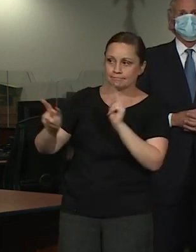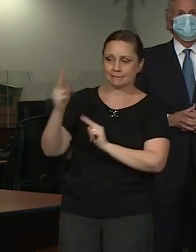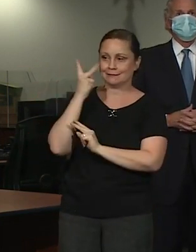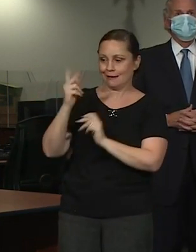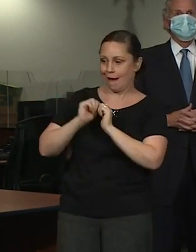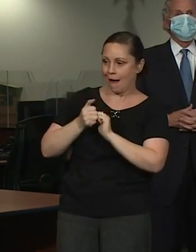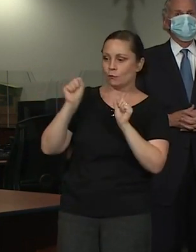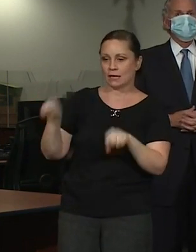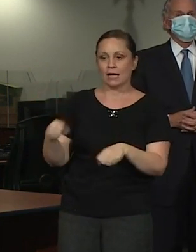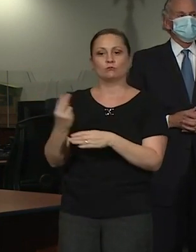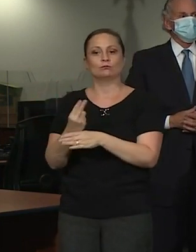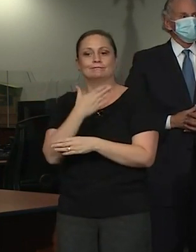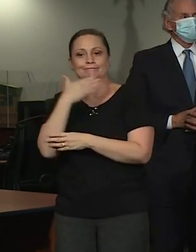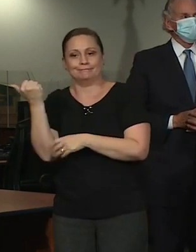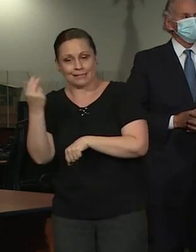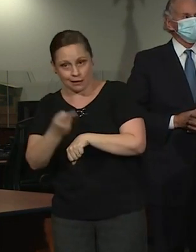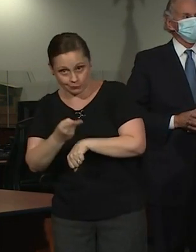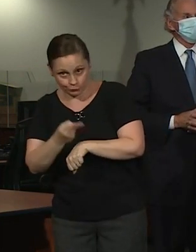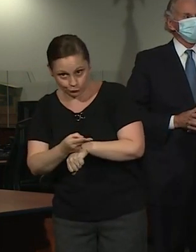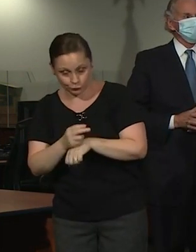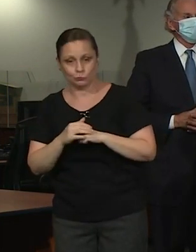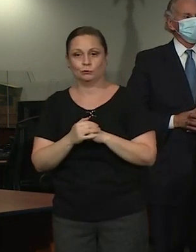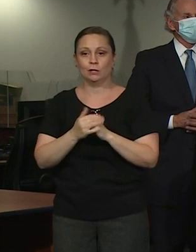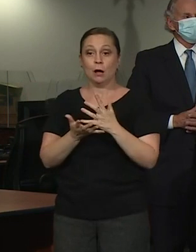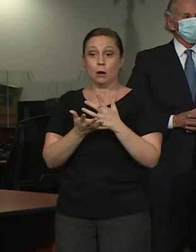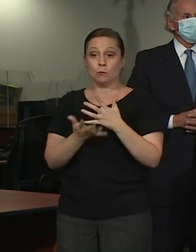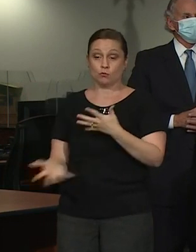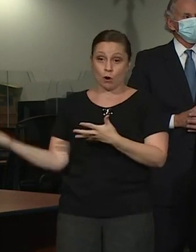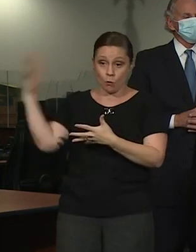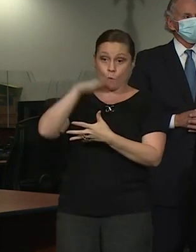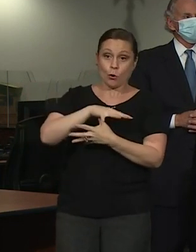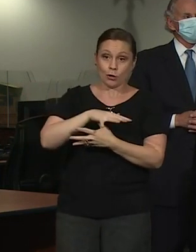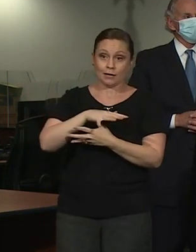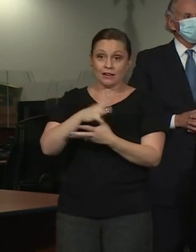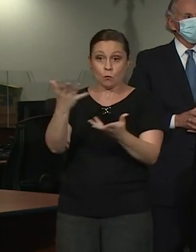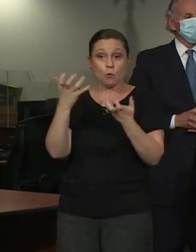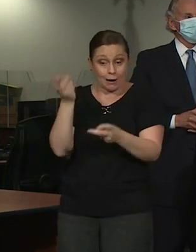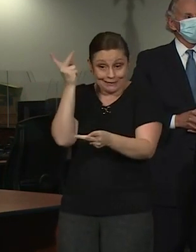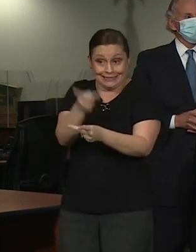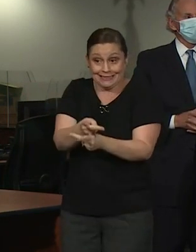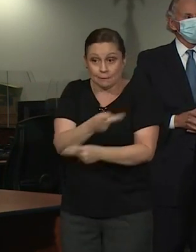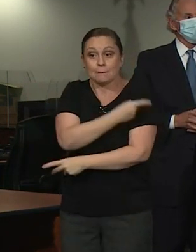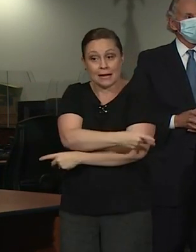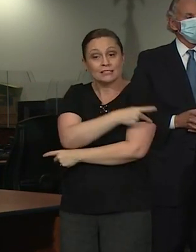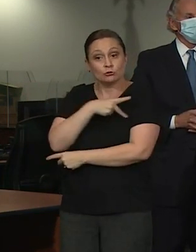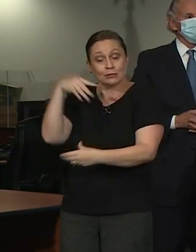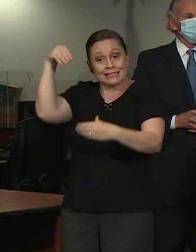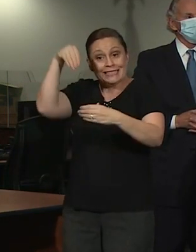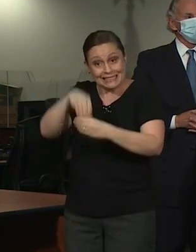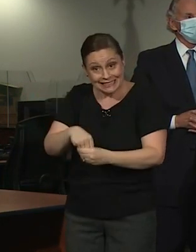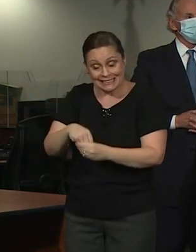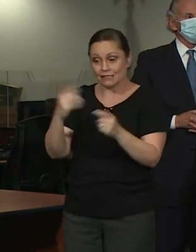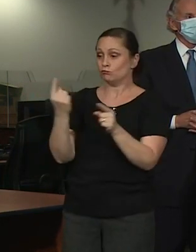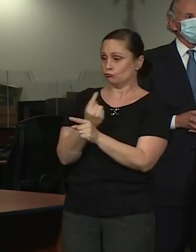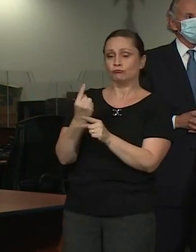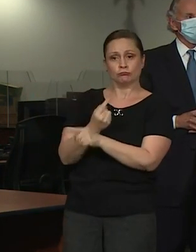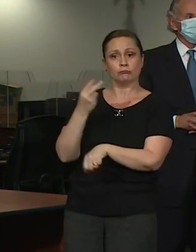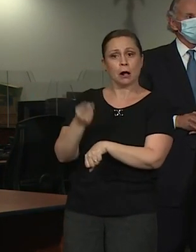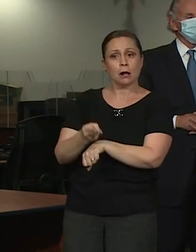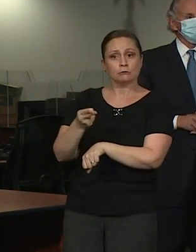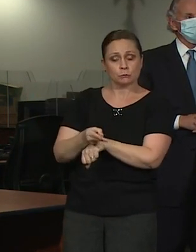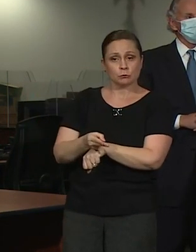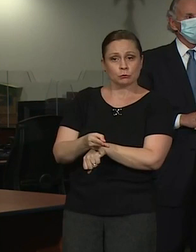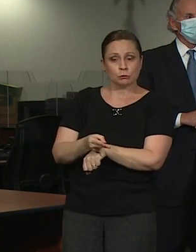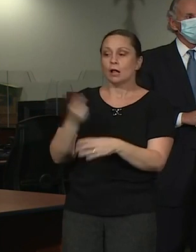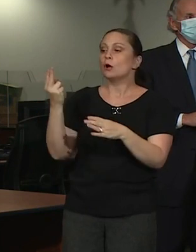and our preference would be to keep patients in a traditional hospital. So we would look to use the alternative facilities that we've